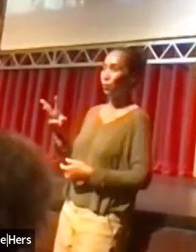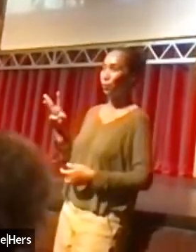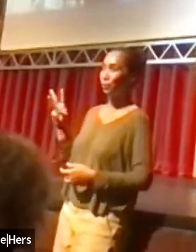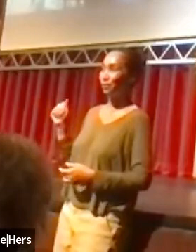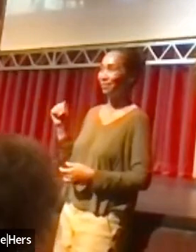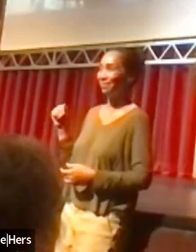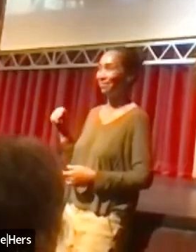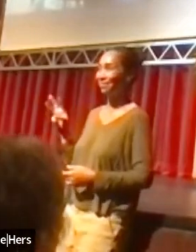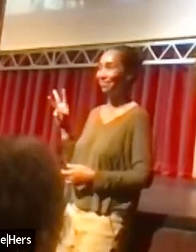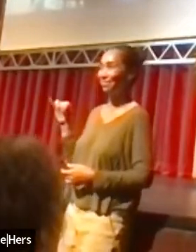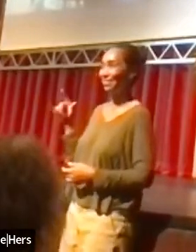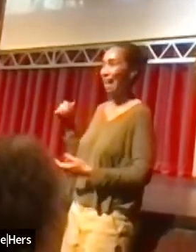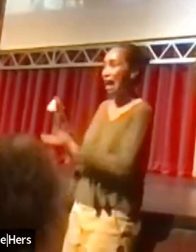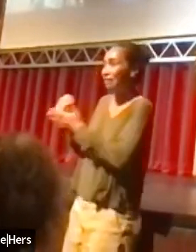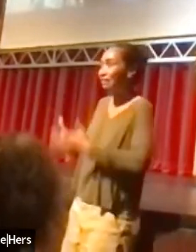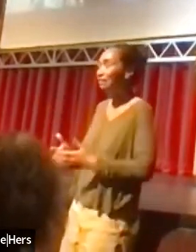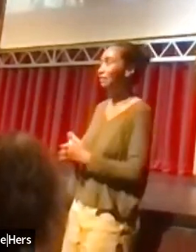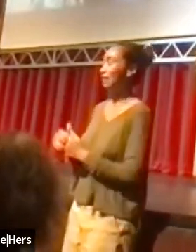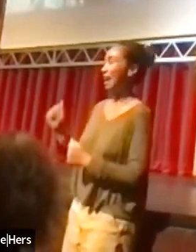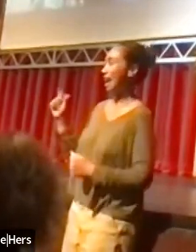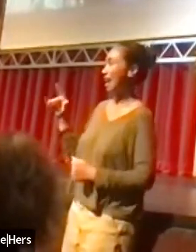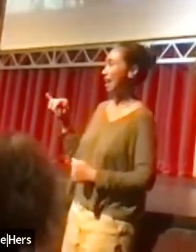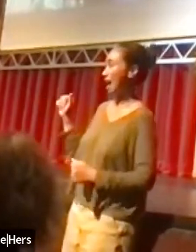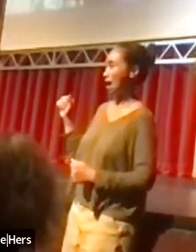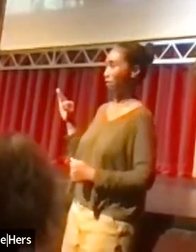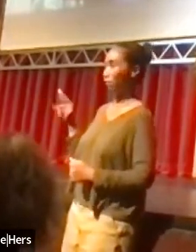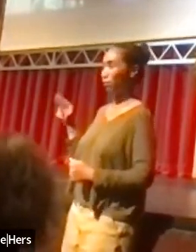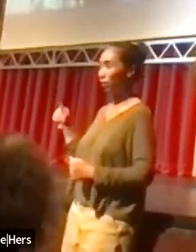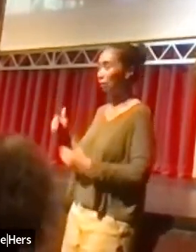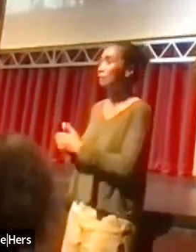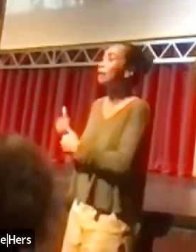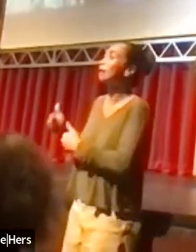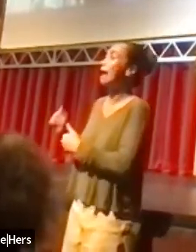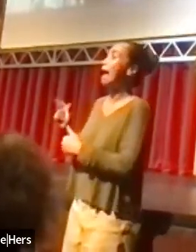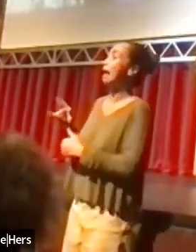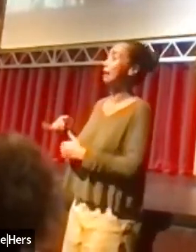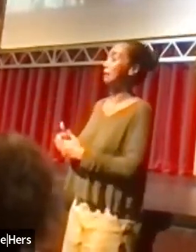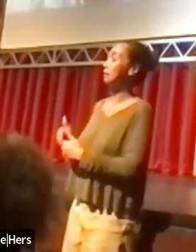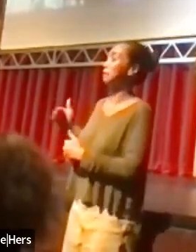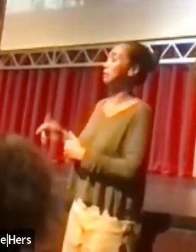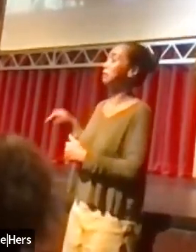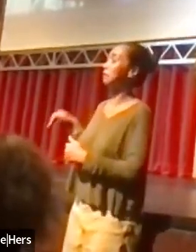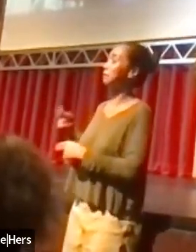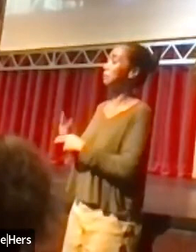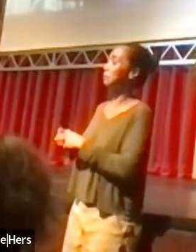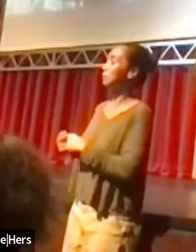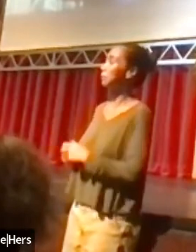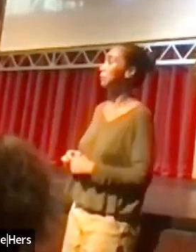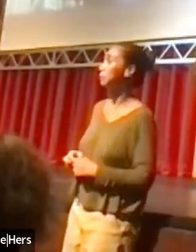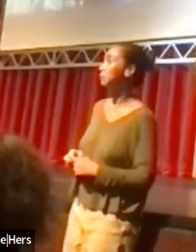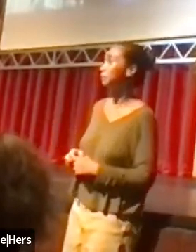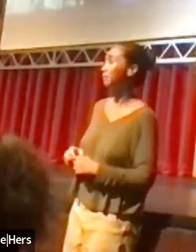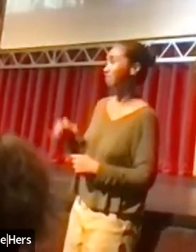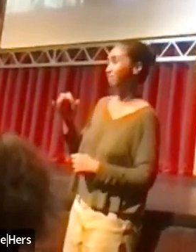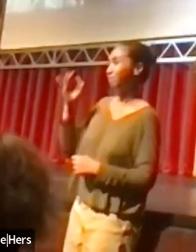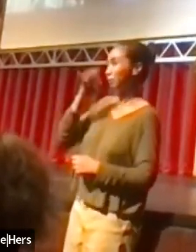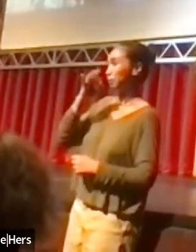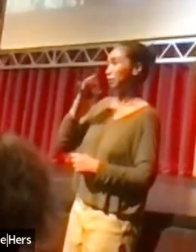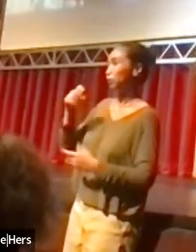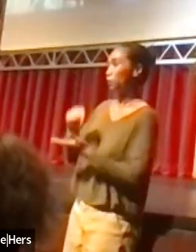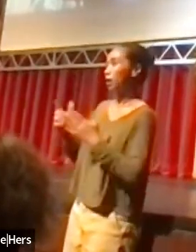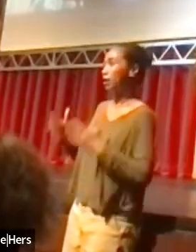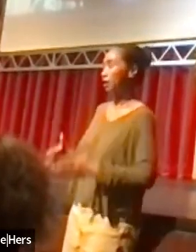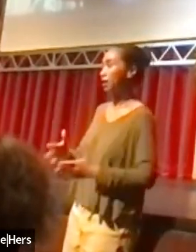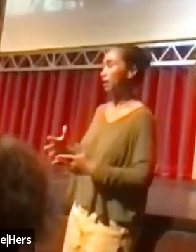artist Hailiʻōpua. Next to Ali is Filipino